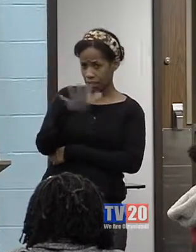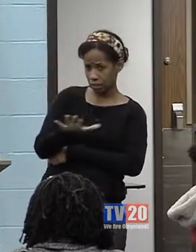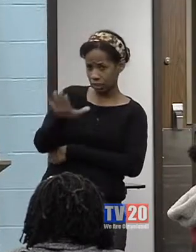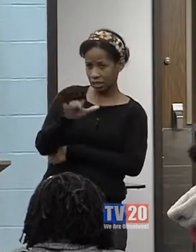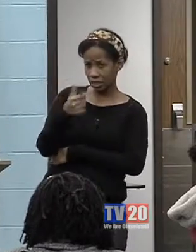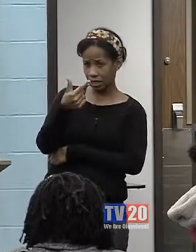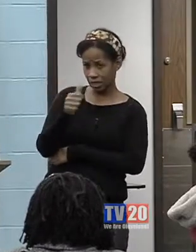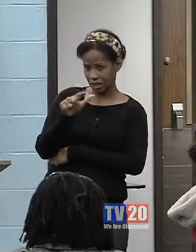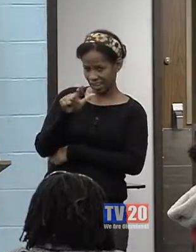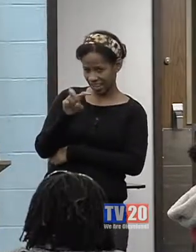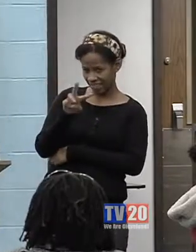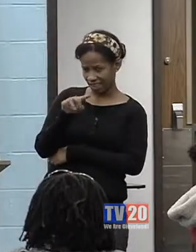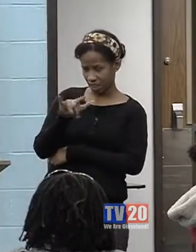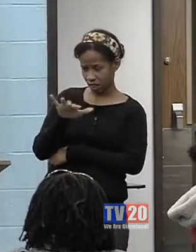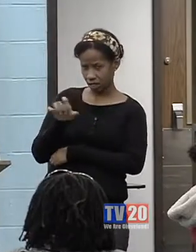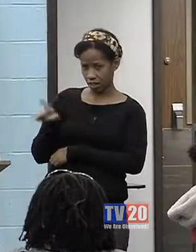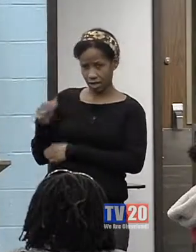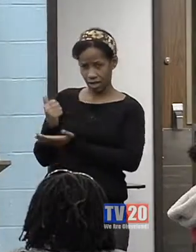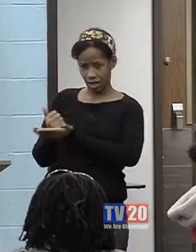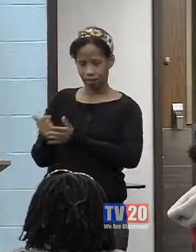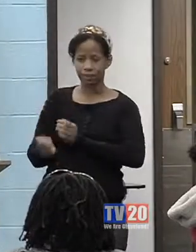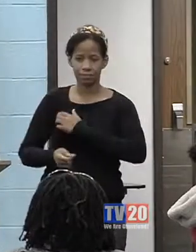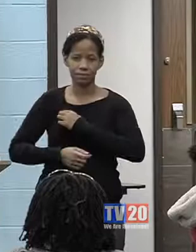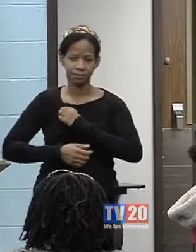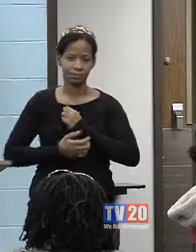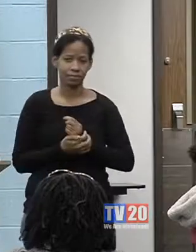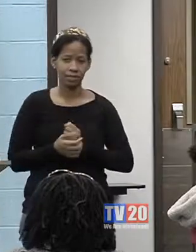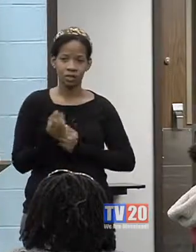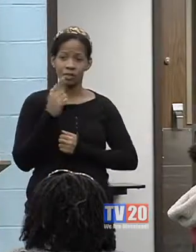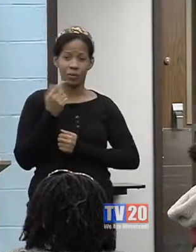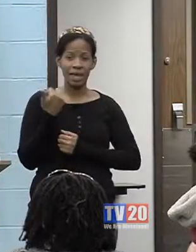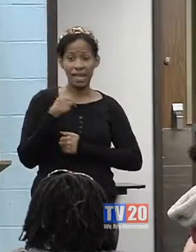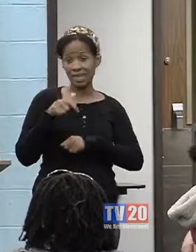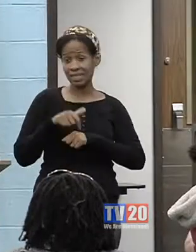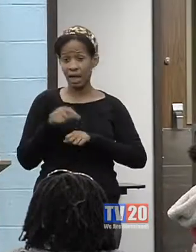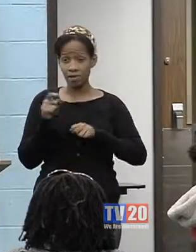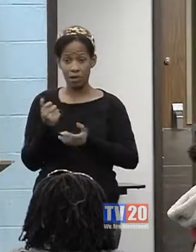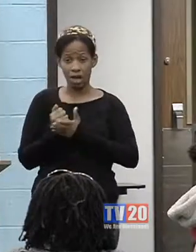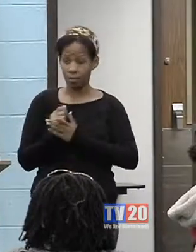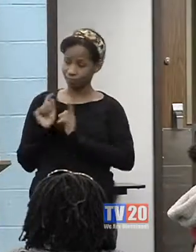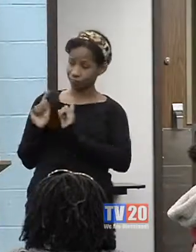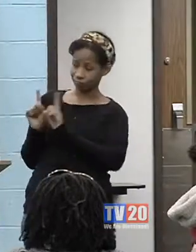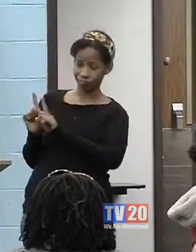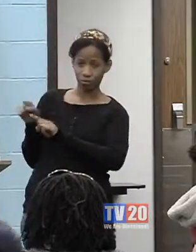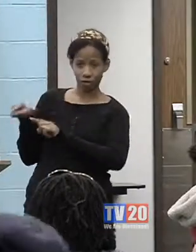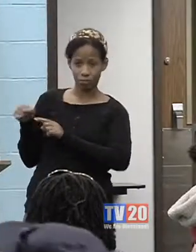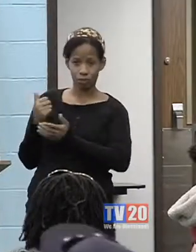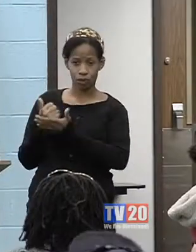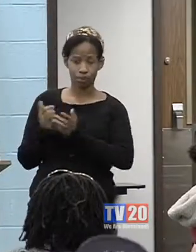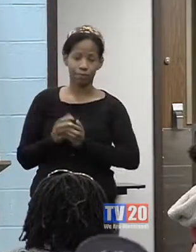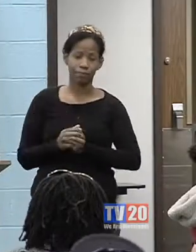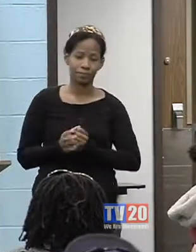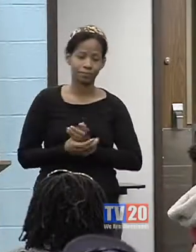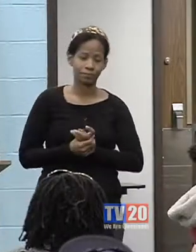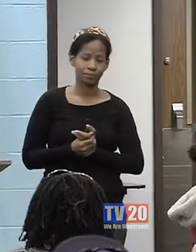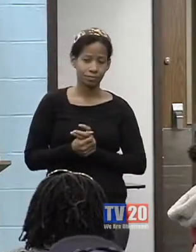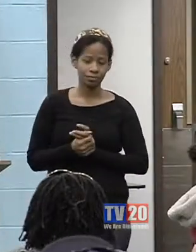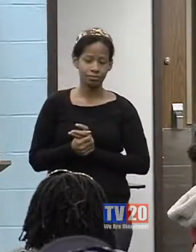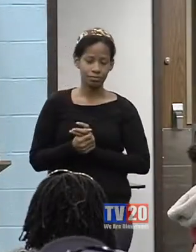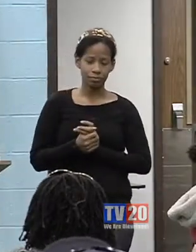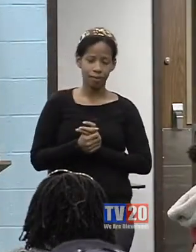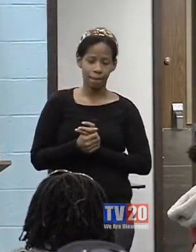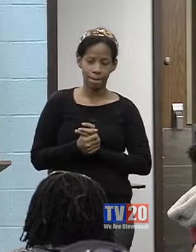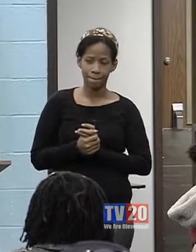heart. So those things mean a lot. So when we came up with Disability Awareness Luncheon, our council member, he was a council member at the